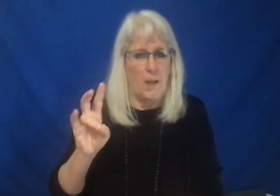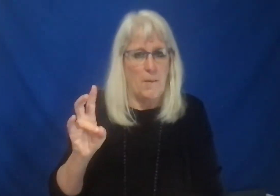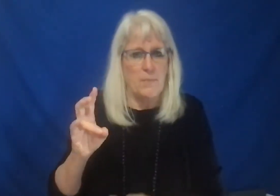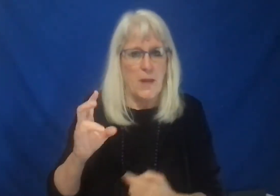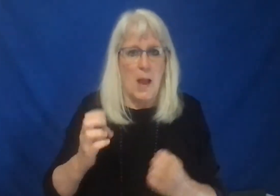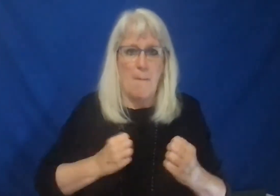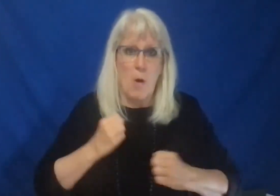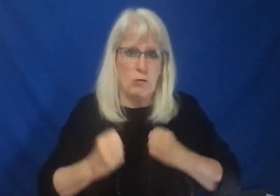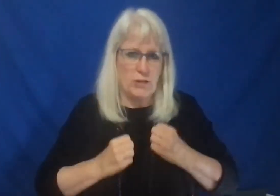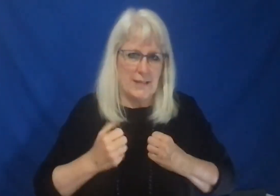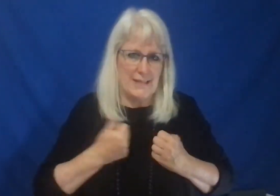self-supporting. So